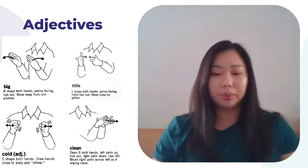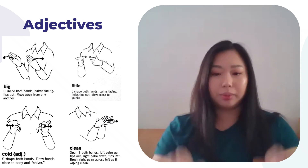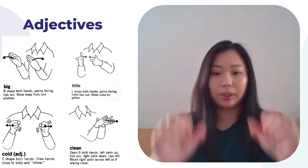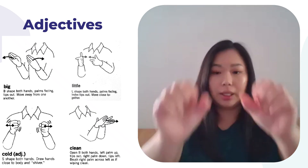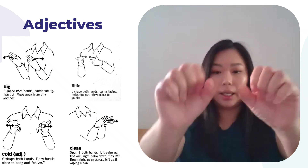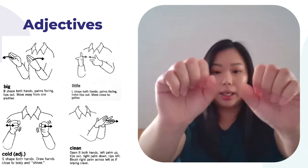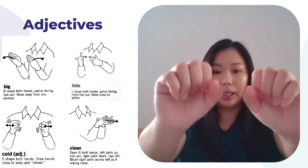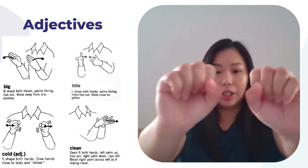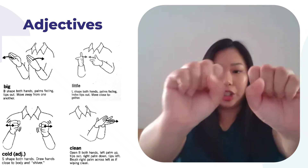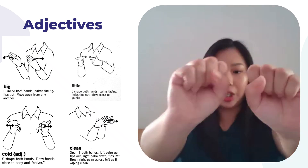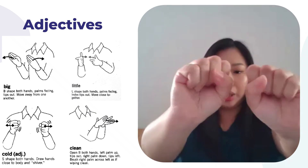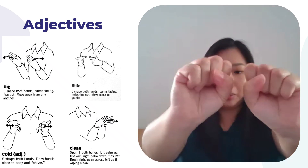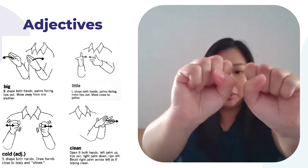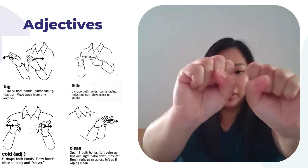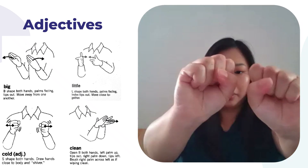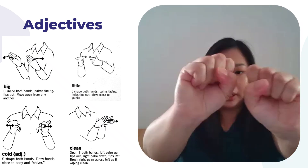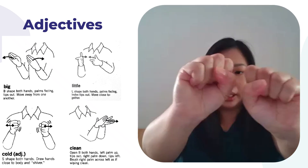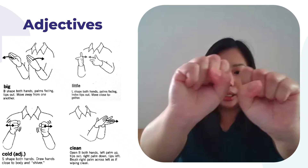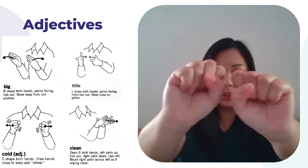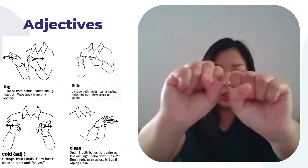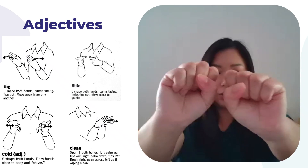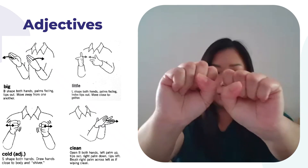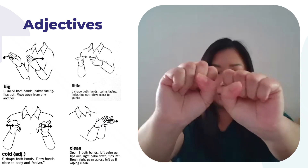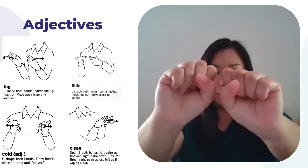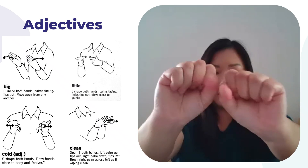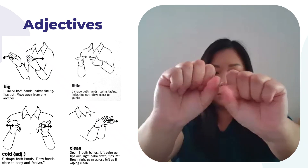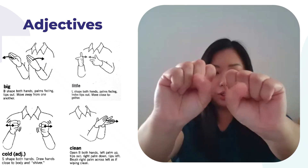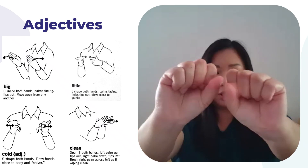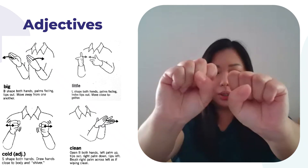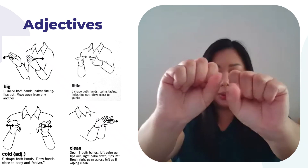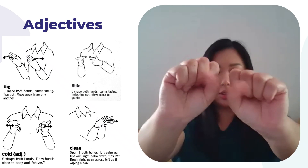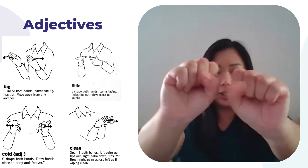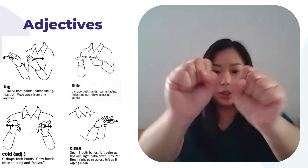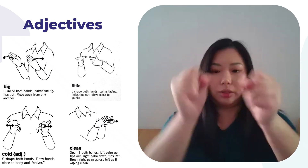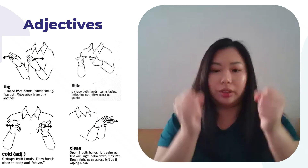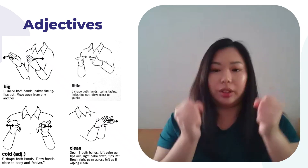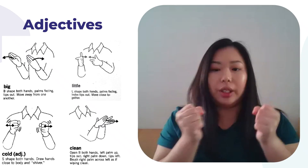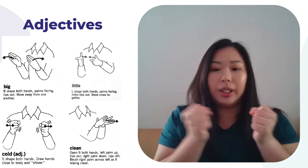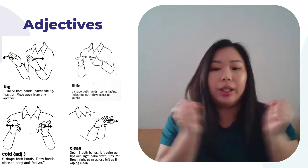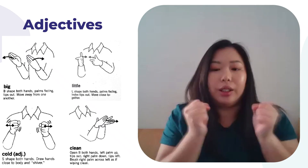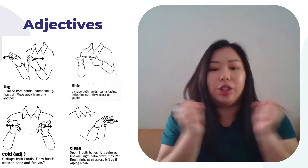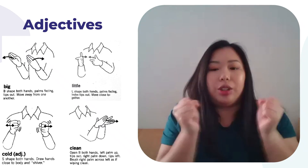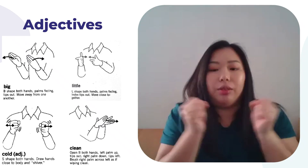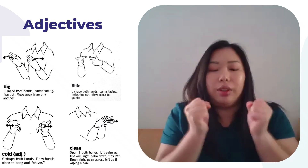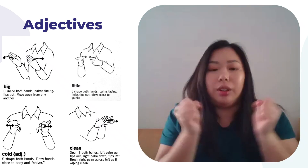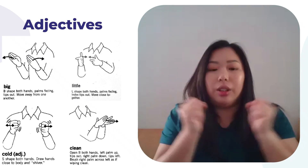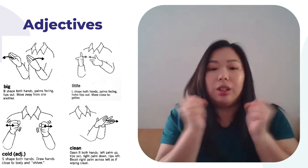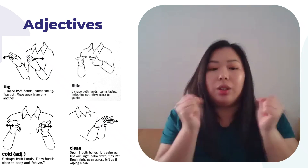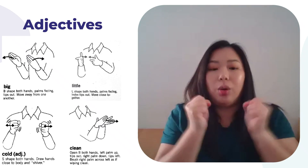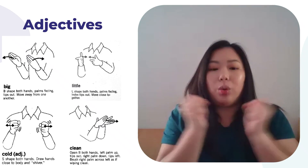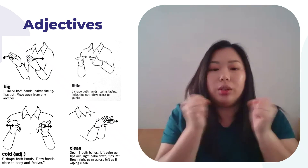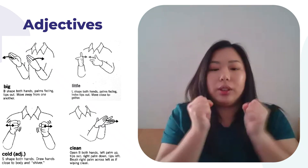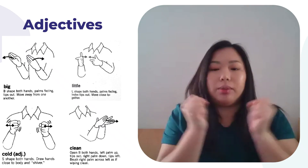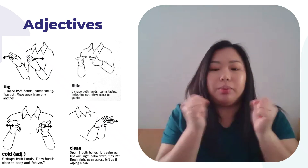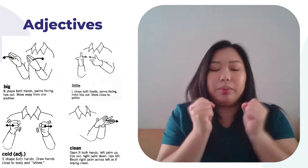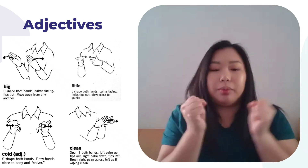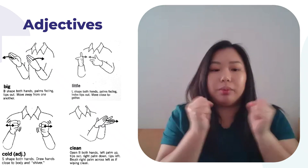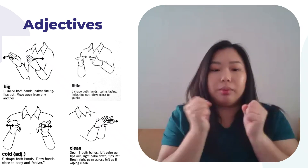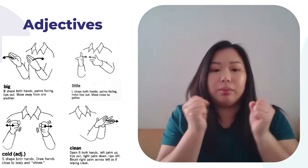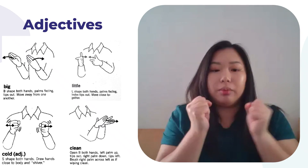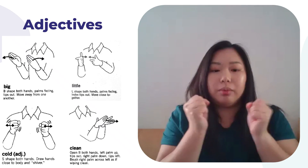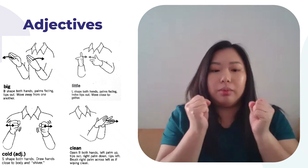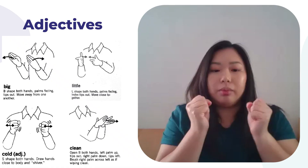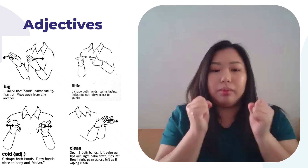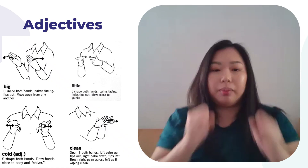Cold, S shape with both hands, so it's a fist with your thumbs crossed over, and shiver. Cold.